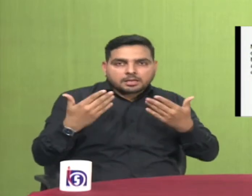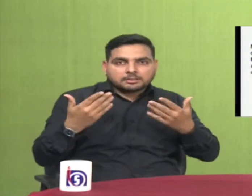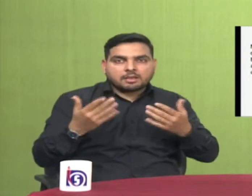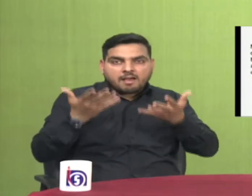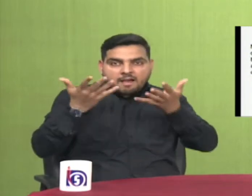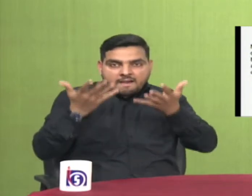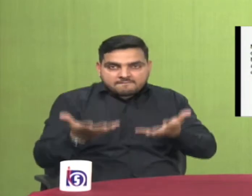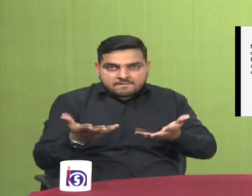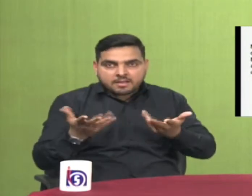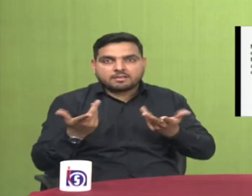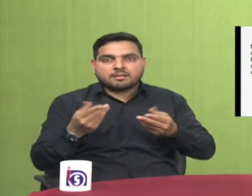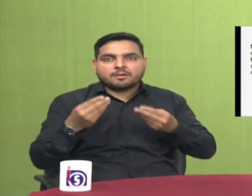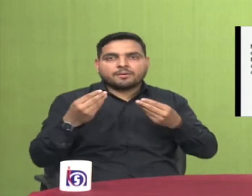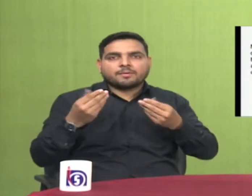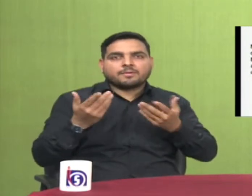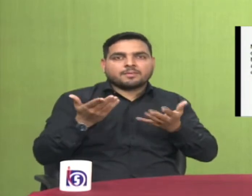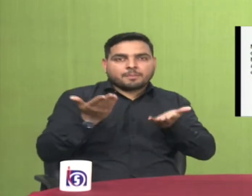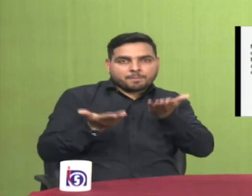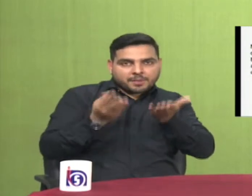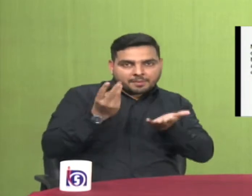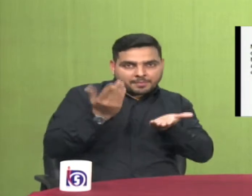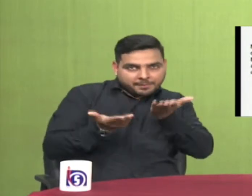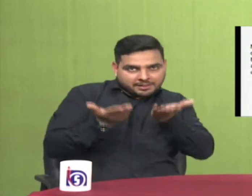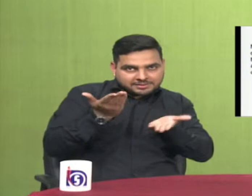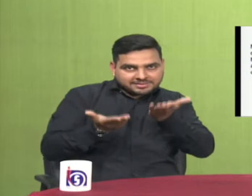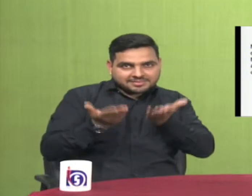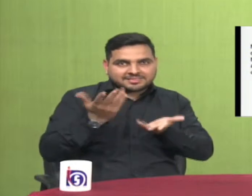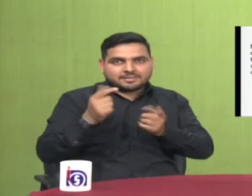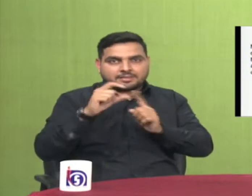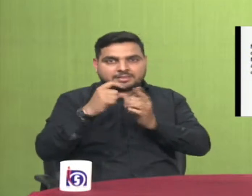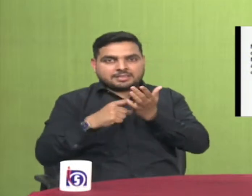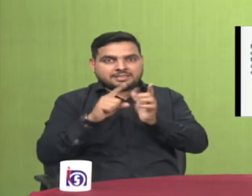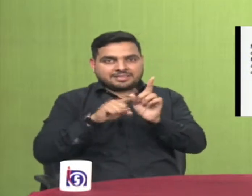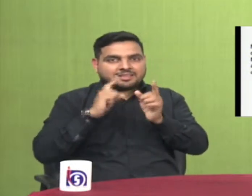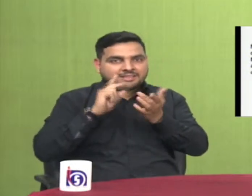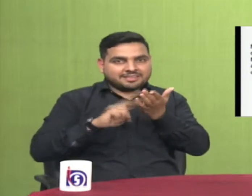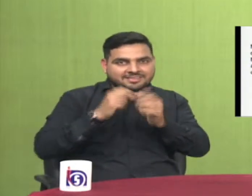nappies should not be worn for a very long time,